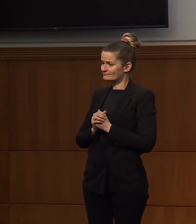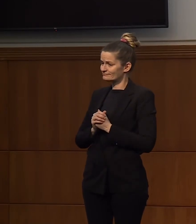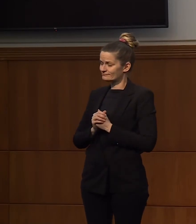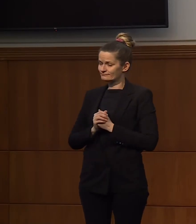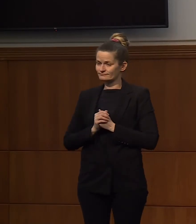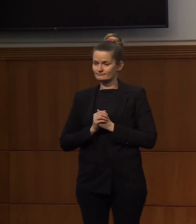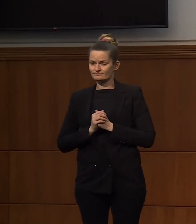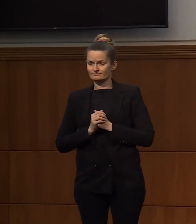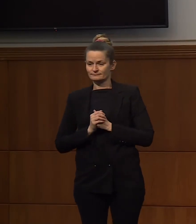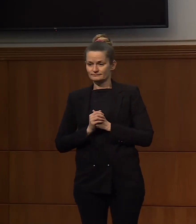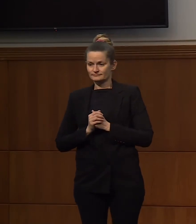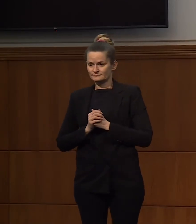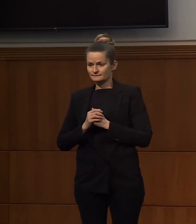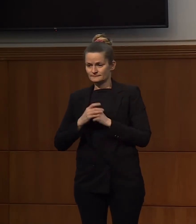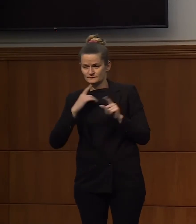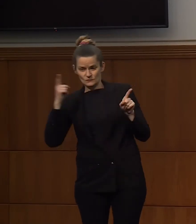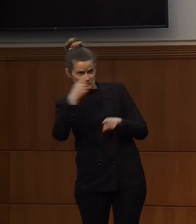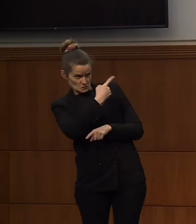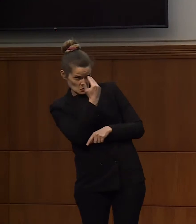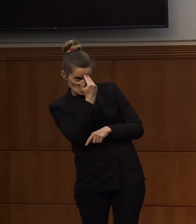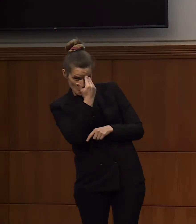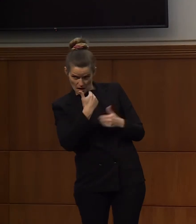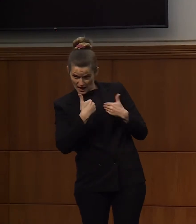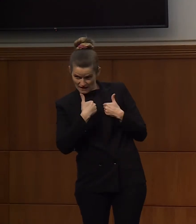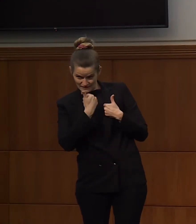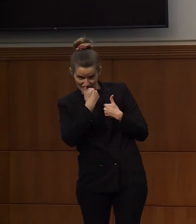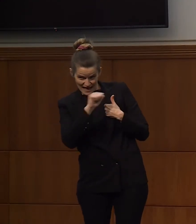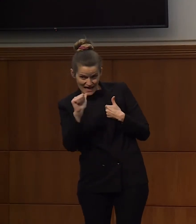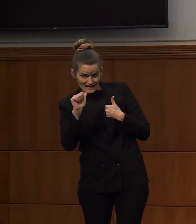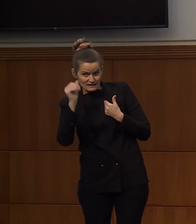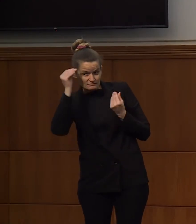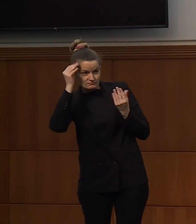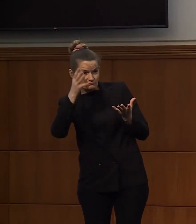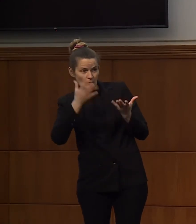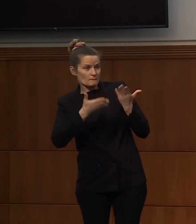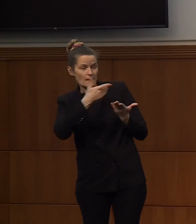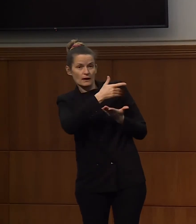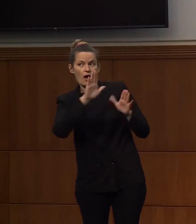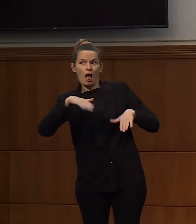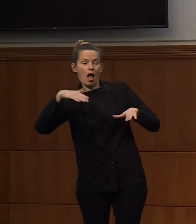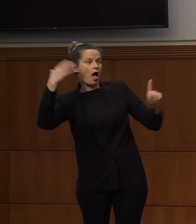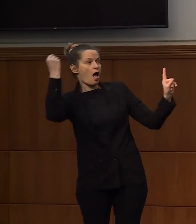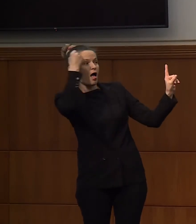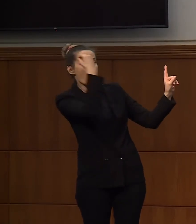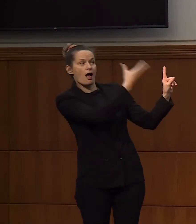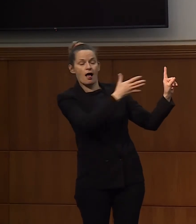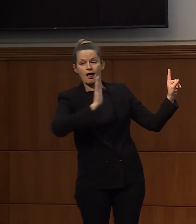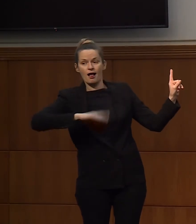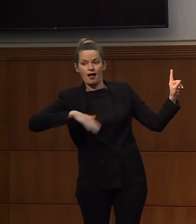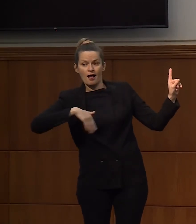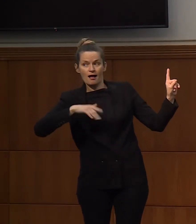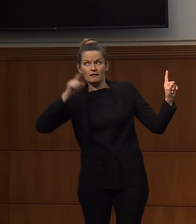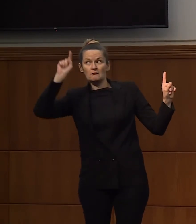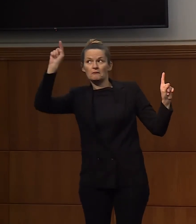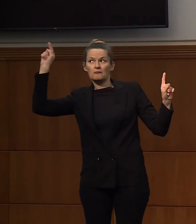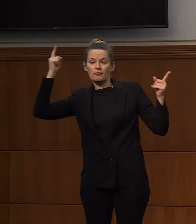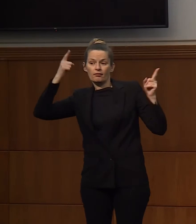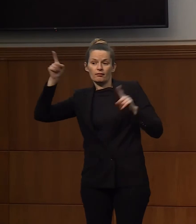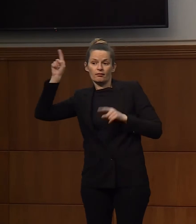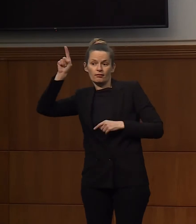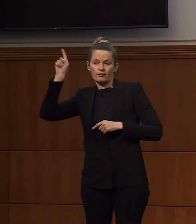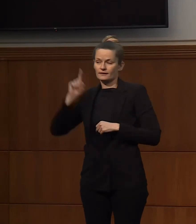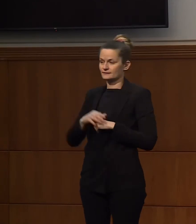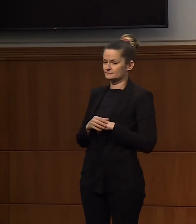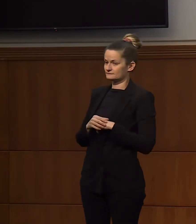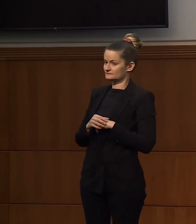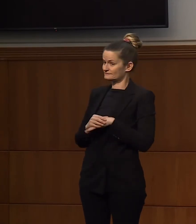Do you know of any reports that you may have not received officially, but that you've heard about? I can't speak to reports that I